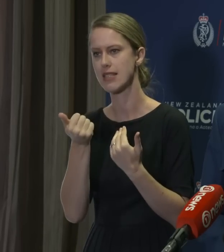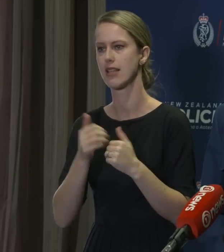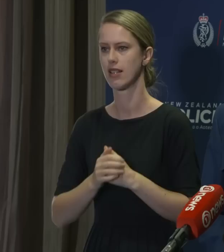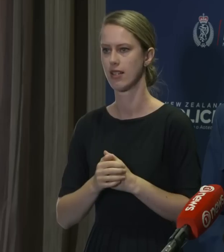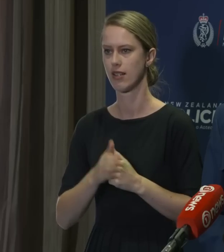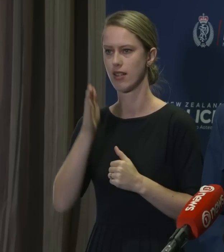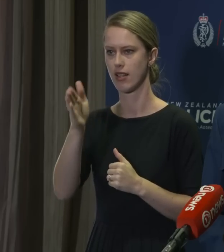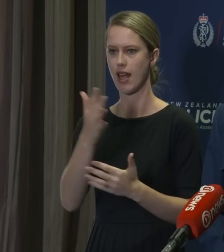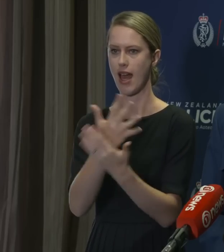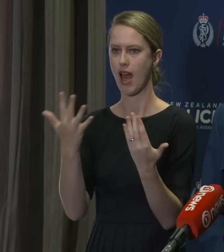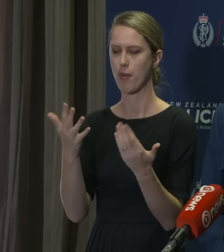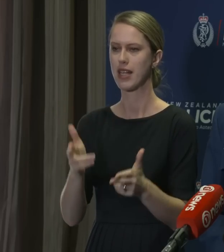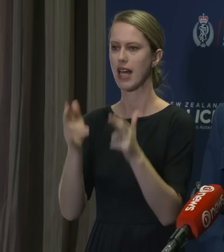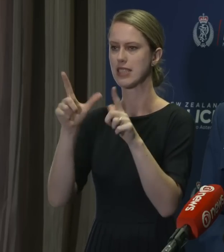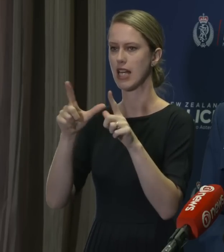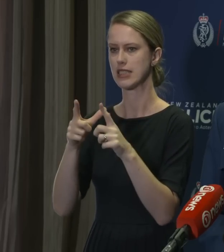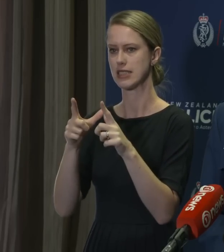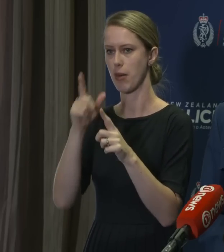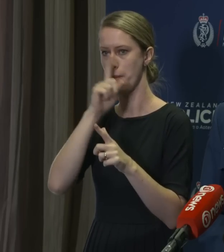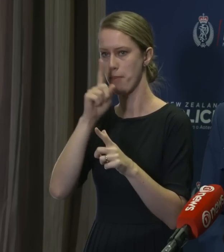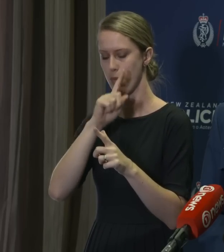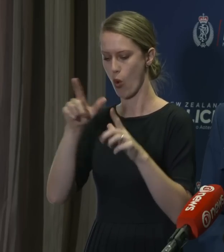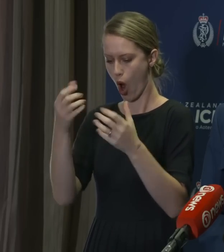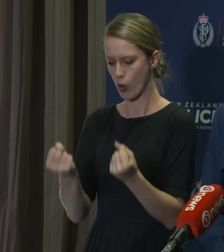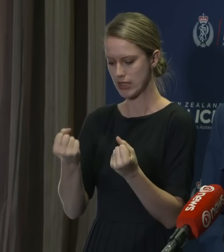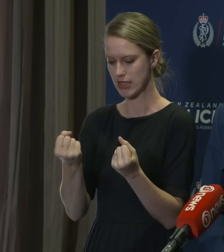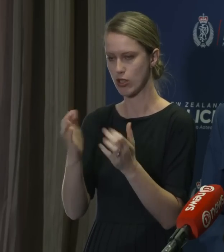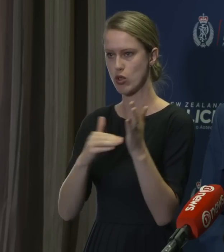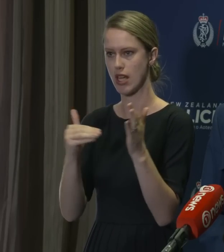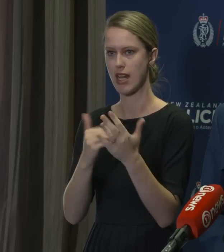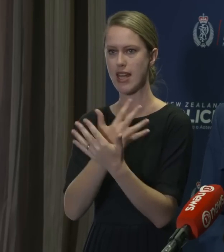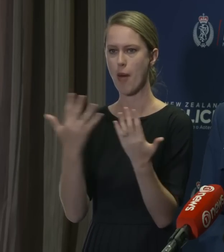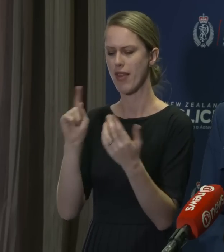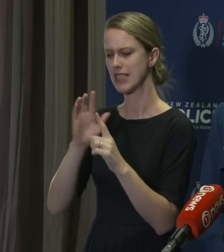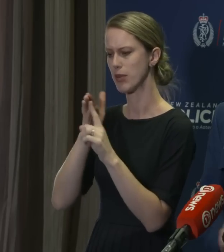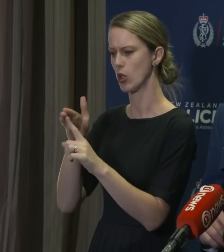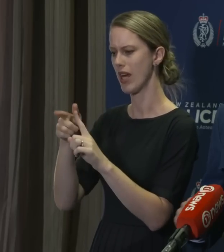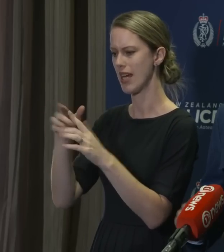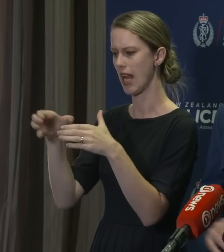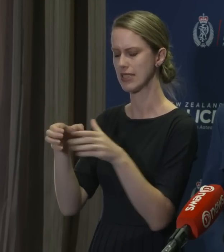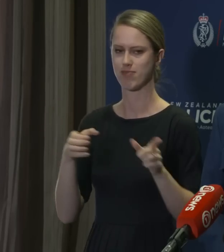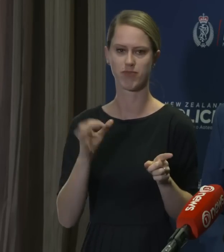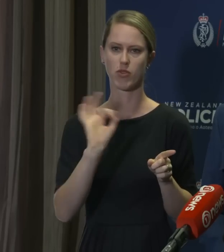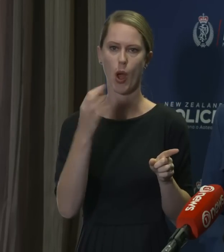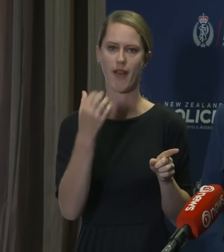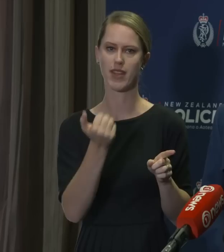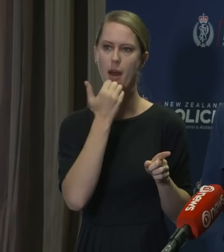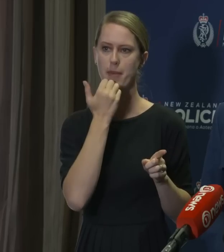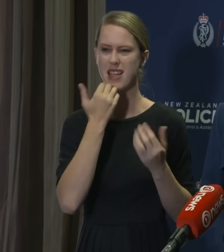How many gun licence holders are there in New Zealand, and how many are there special E-types? I don't have the breakdown,